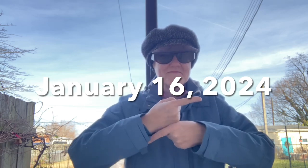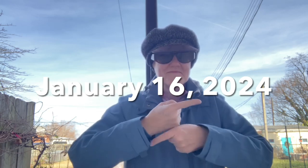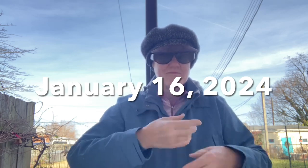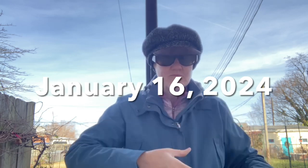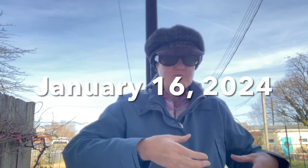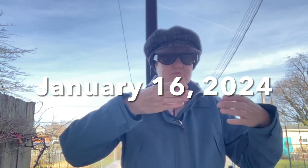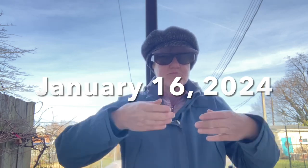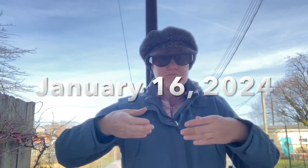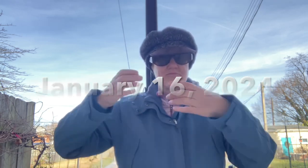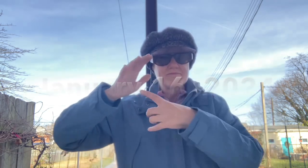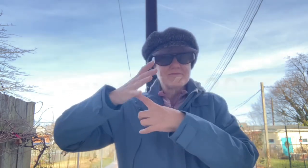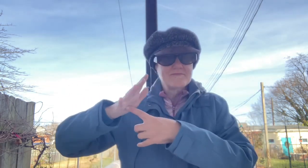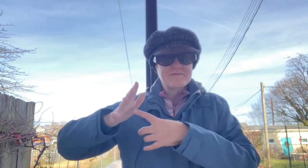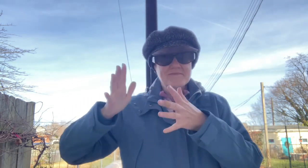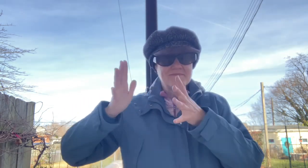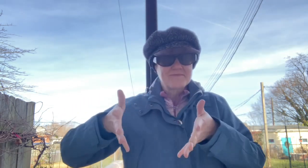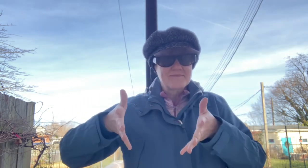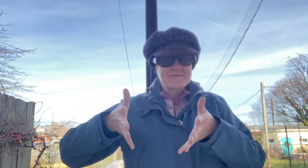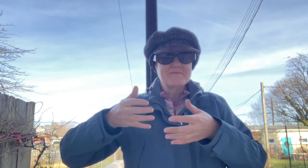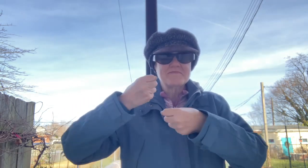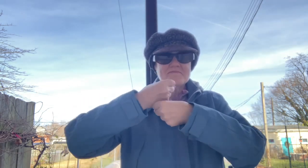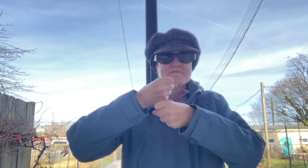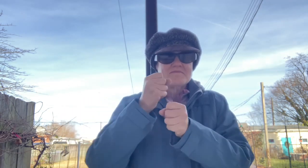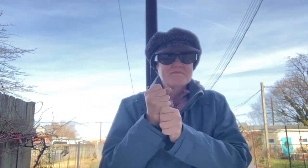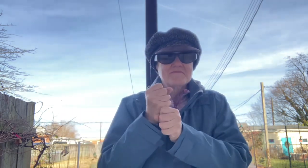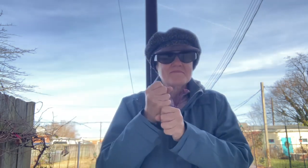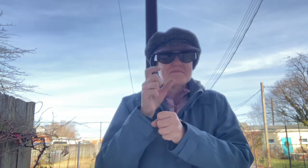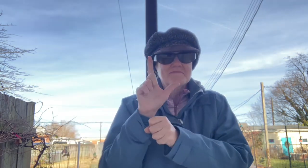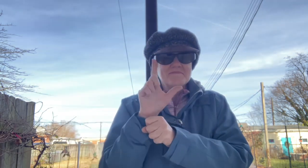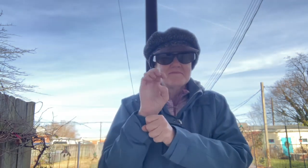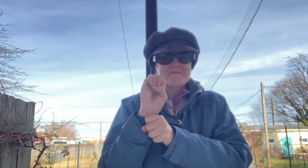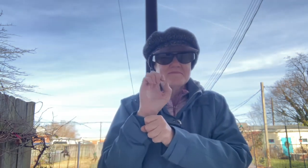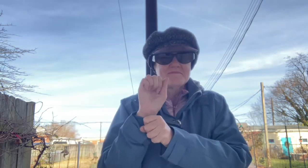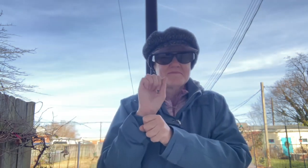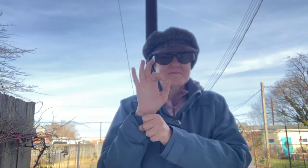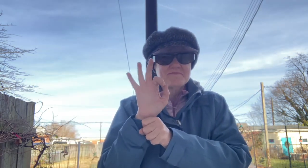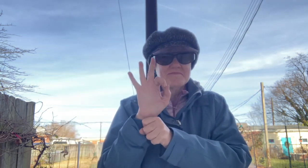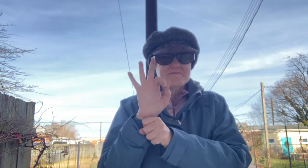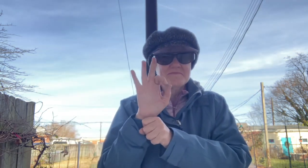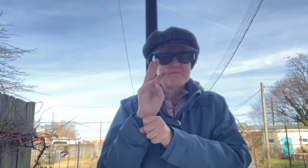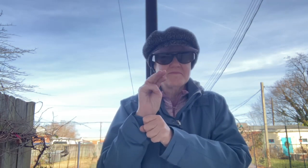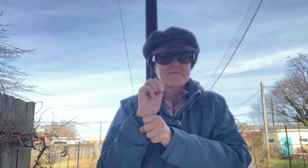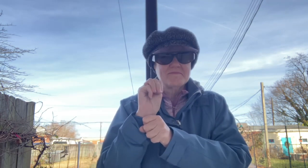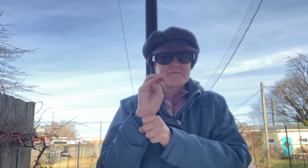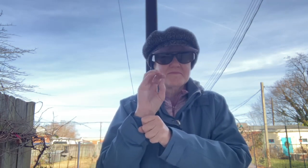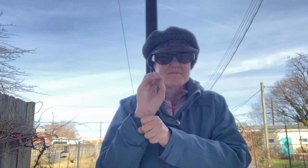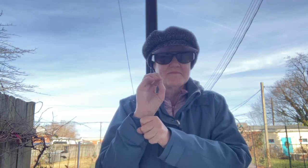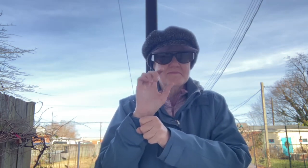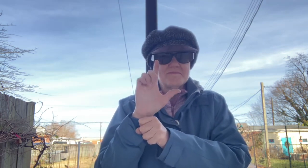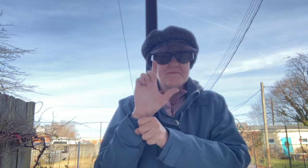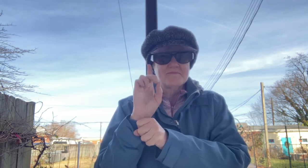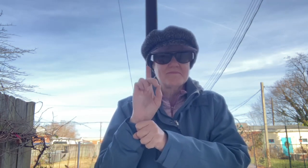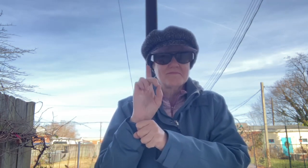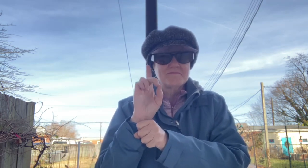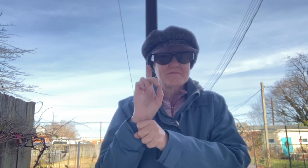take all those leftover bags of leaves and turn them into leaf mold.